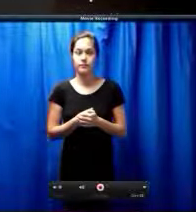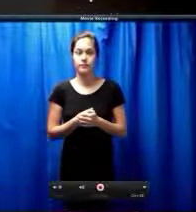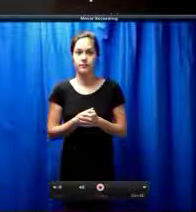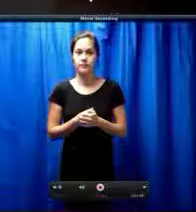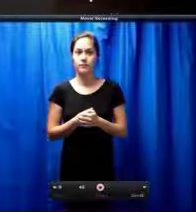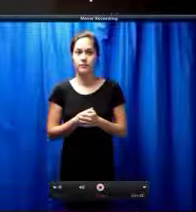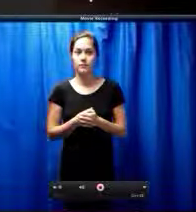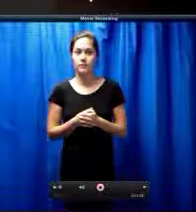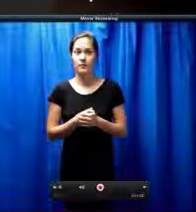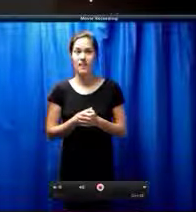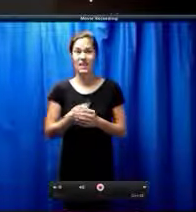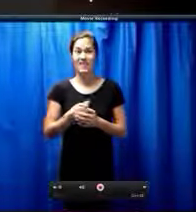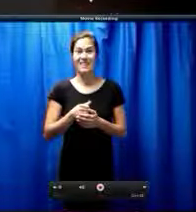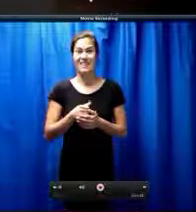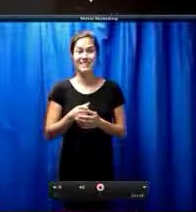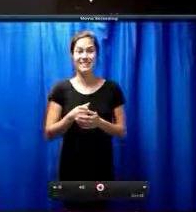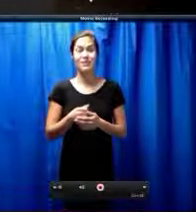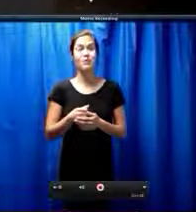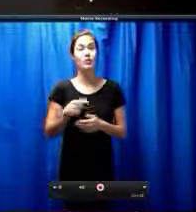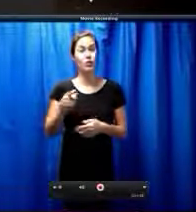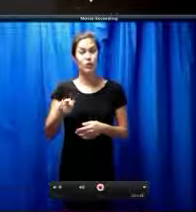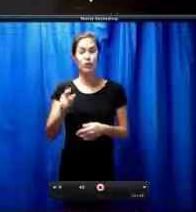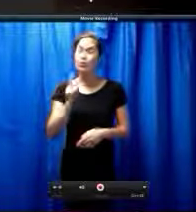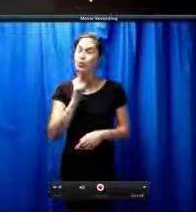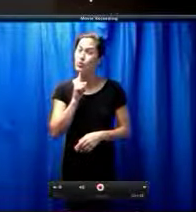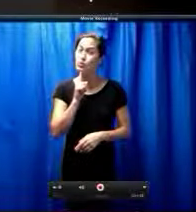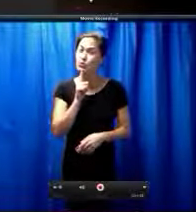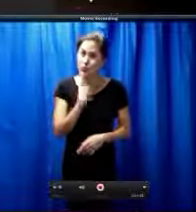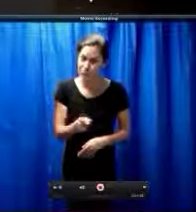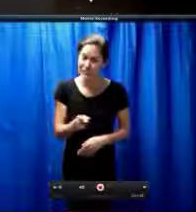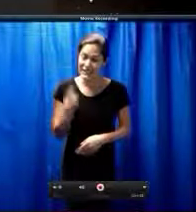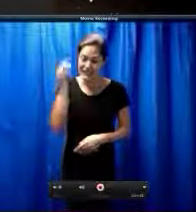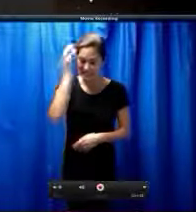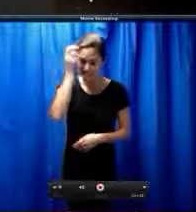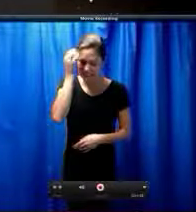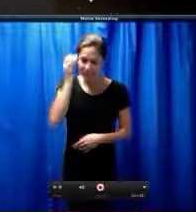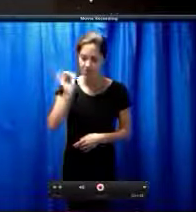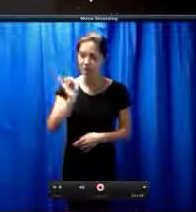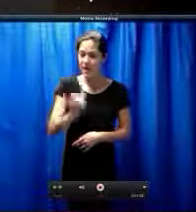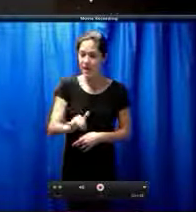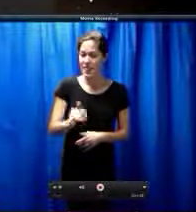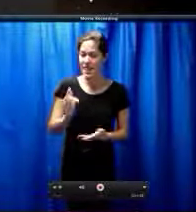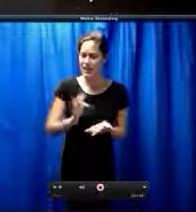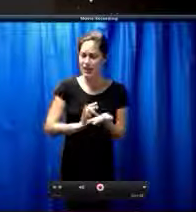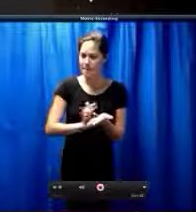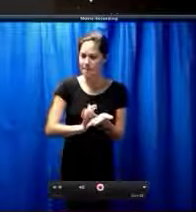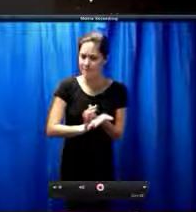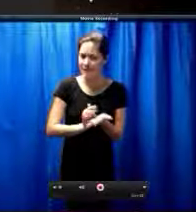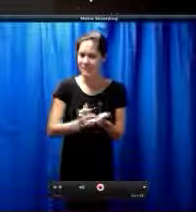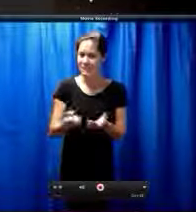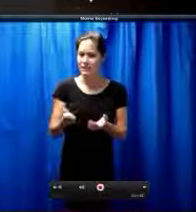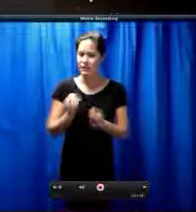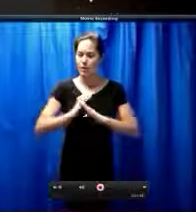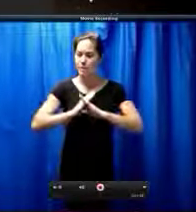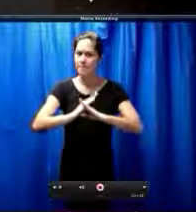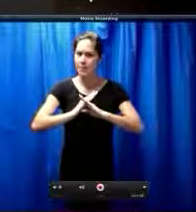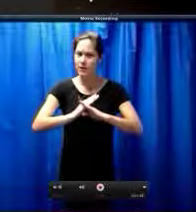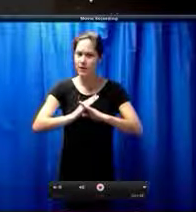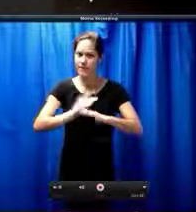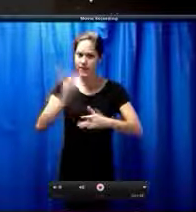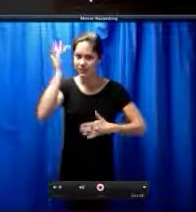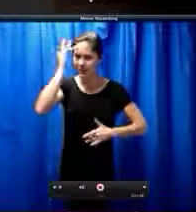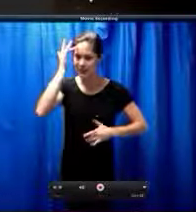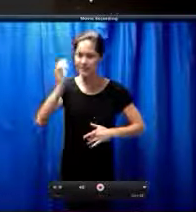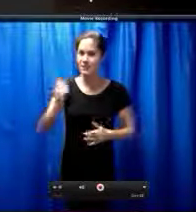would highly recommend that you think about those vaccines. Along with that, I would highly recommend how often you're going to put yourself in, the